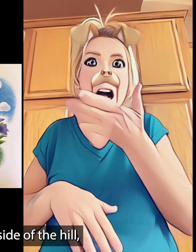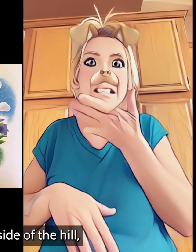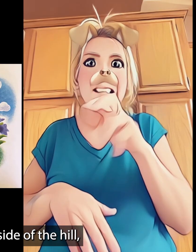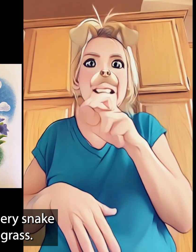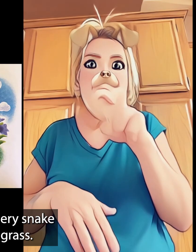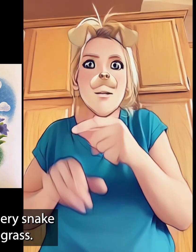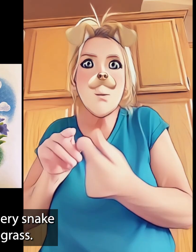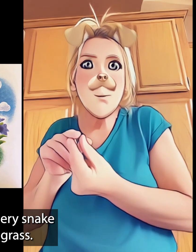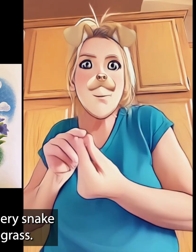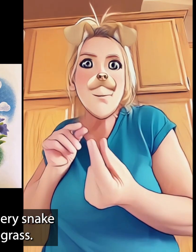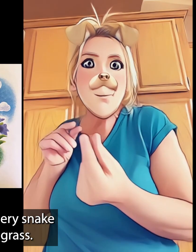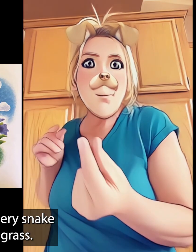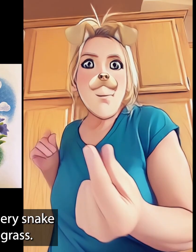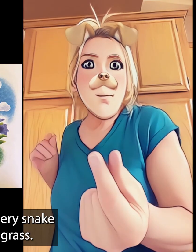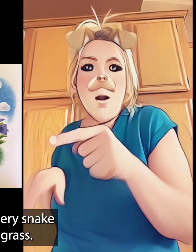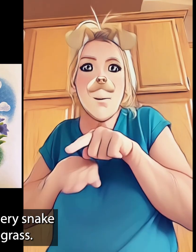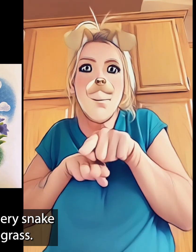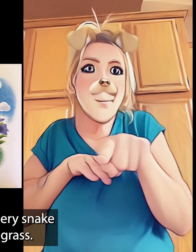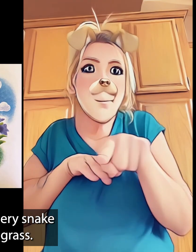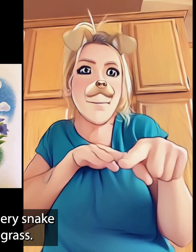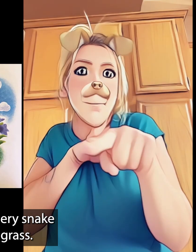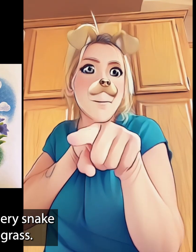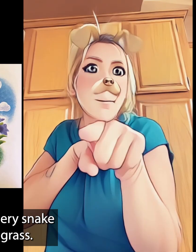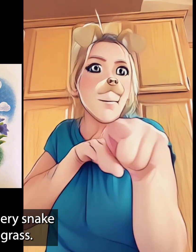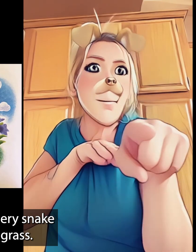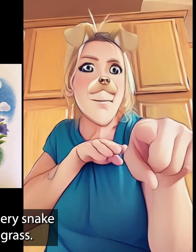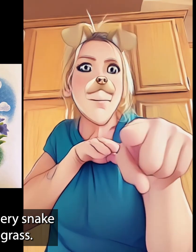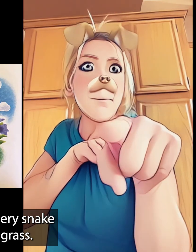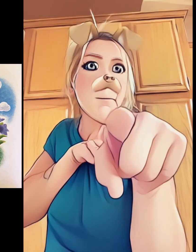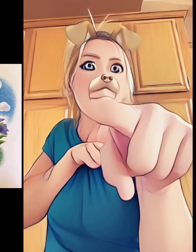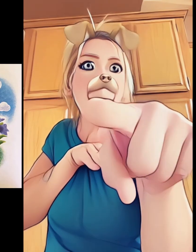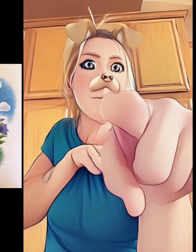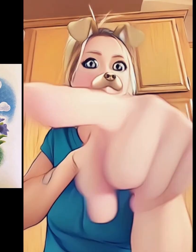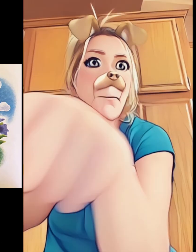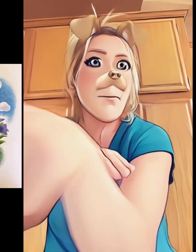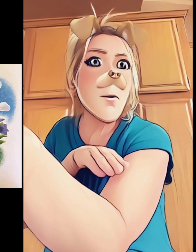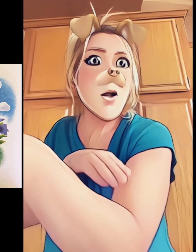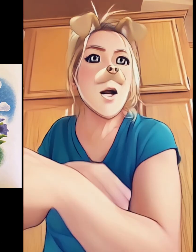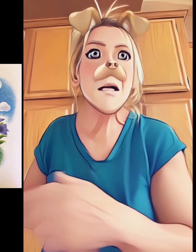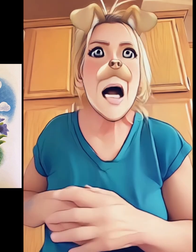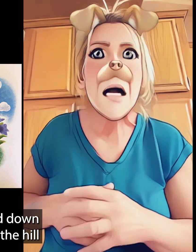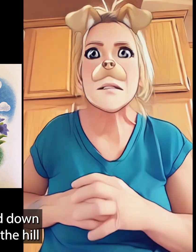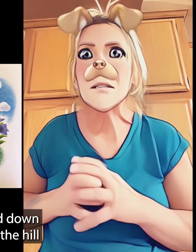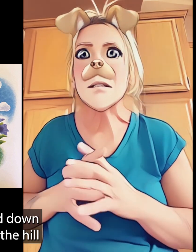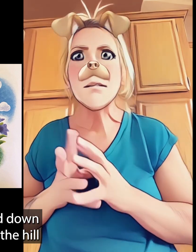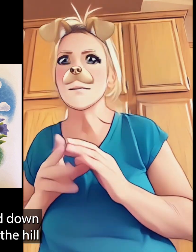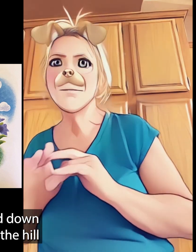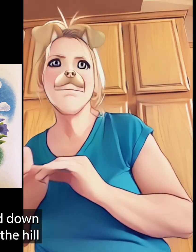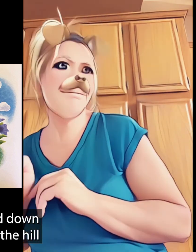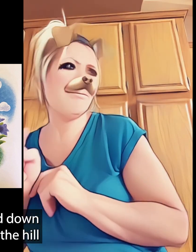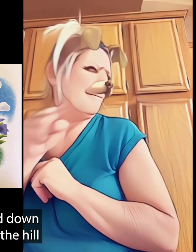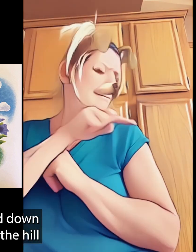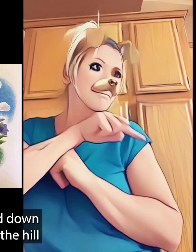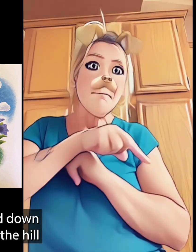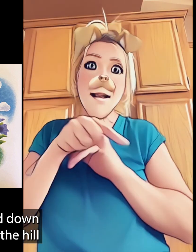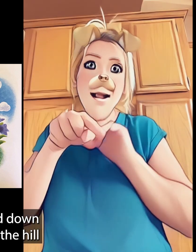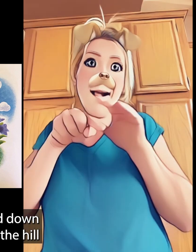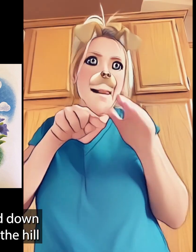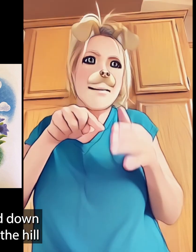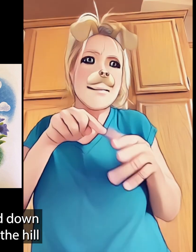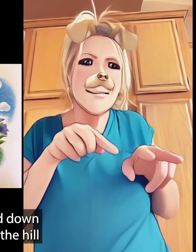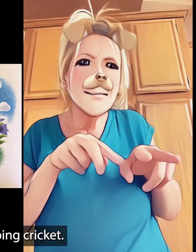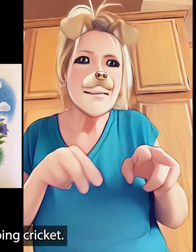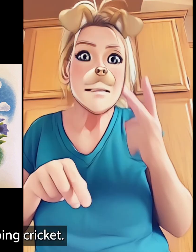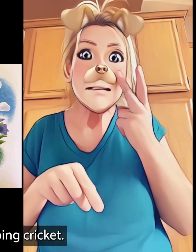hill, and they saw a slithery snake sneaking in the grass. Then they looked down the other side of the